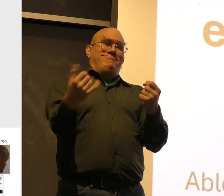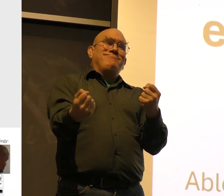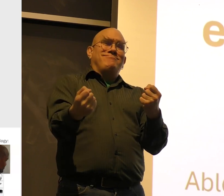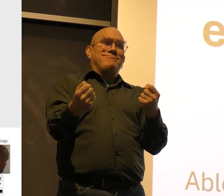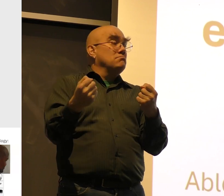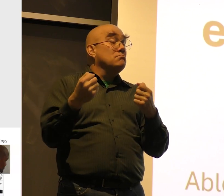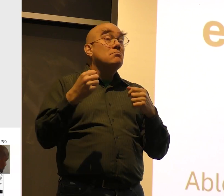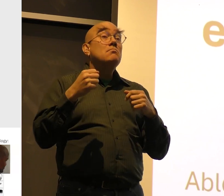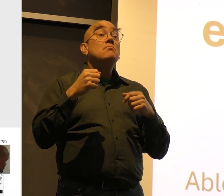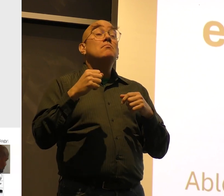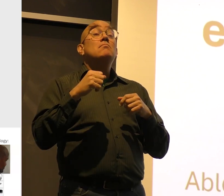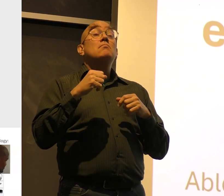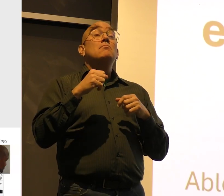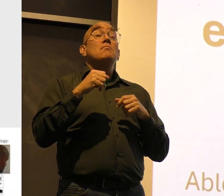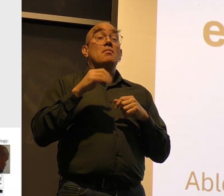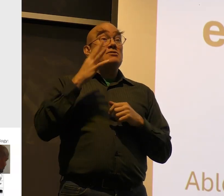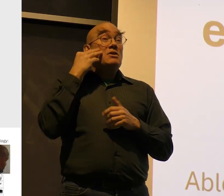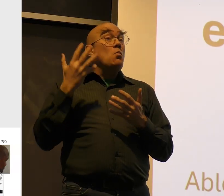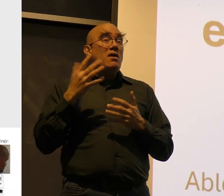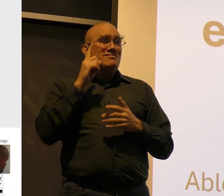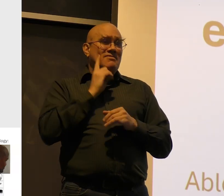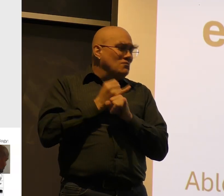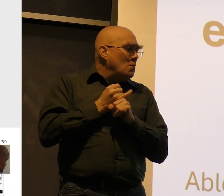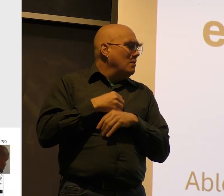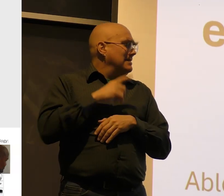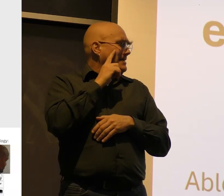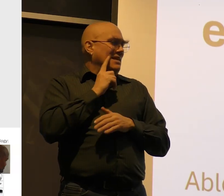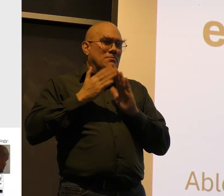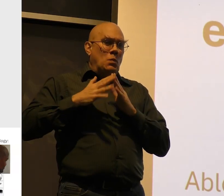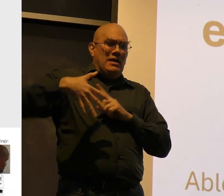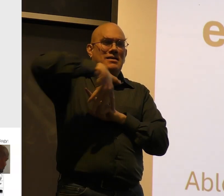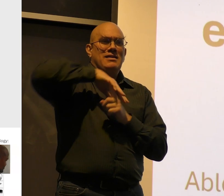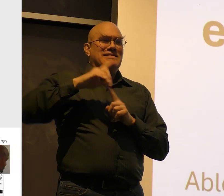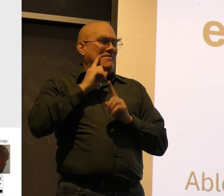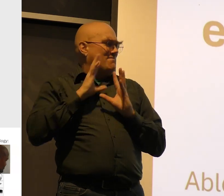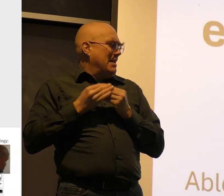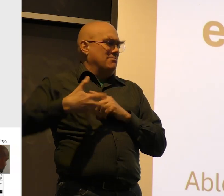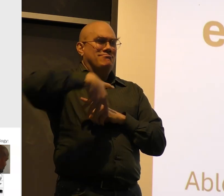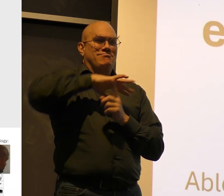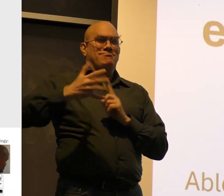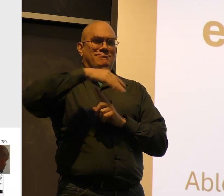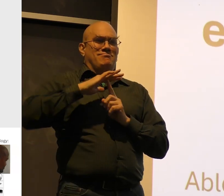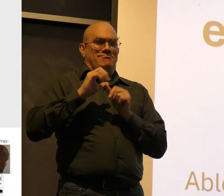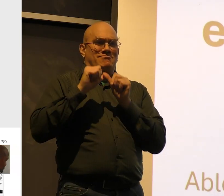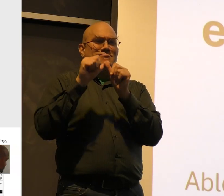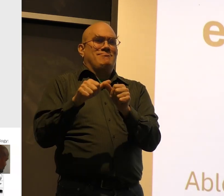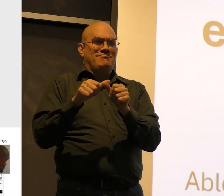or not, but they sign fluently. And their experience going to a school for the deaf, being in the deaf community, being a part of the deaf